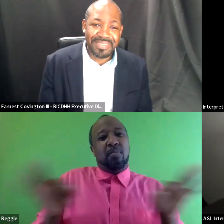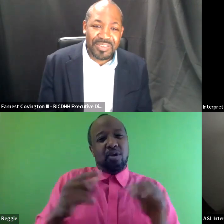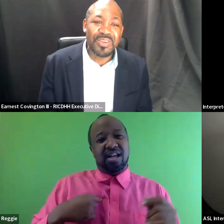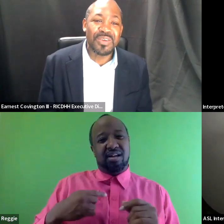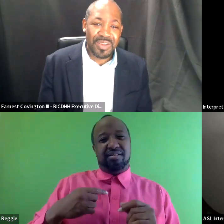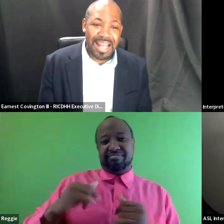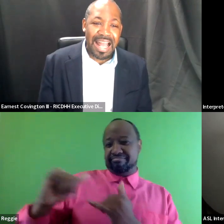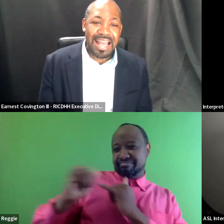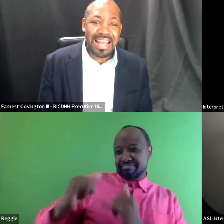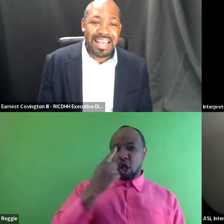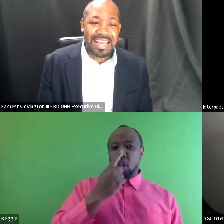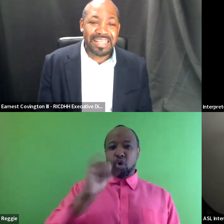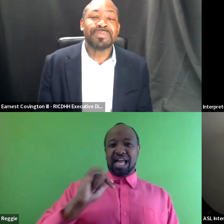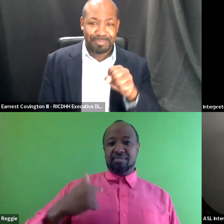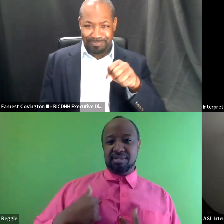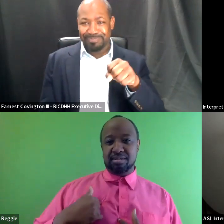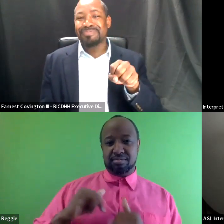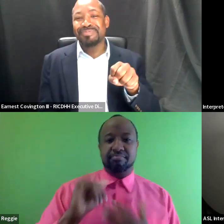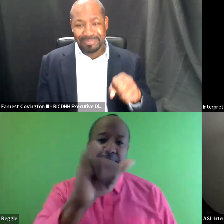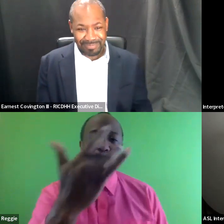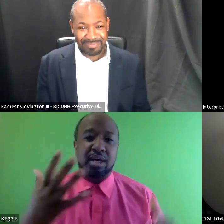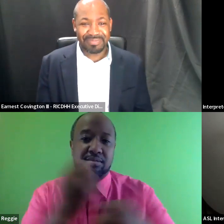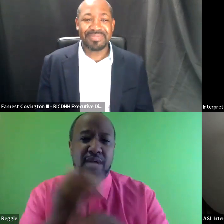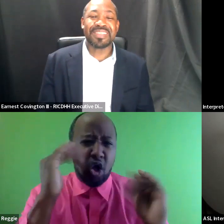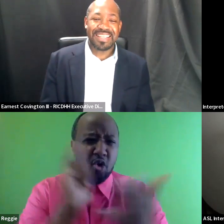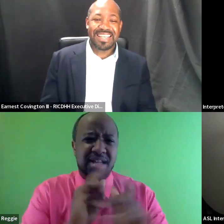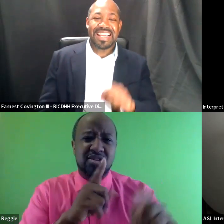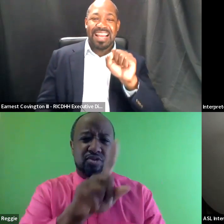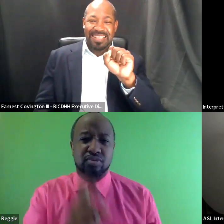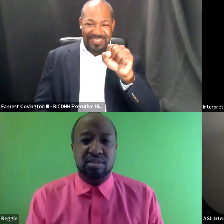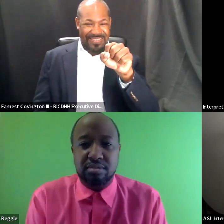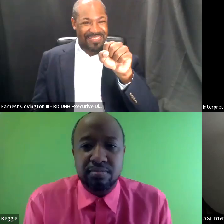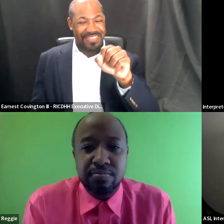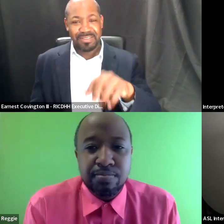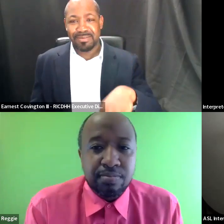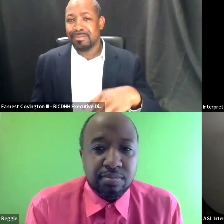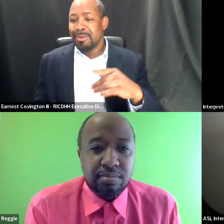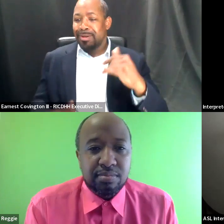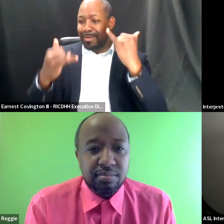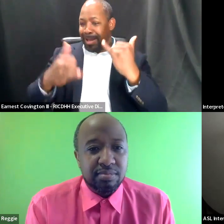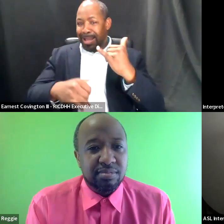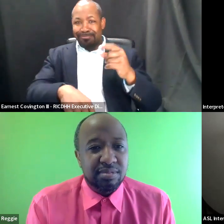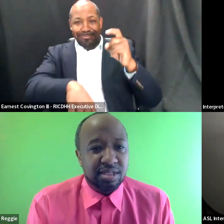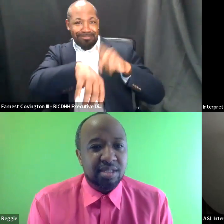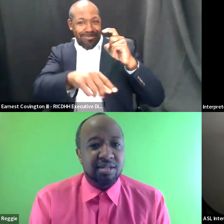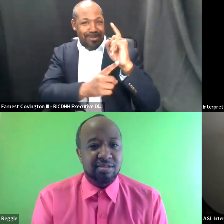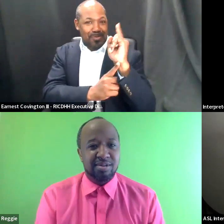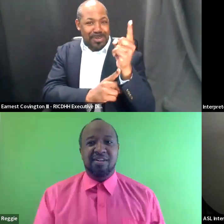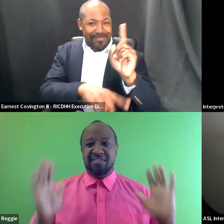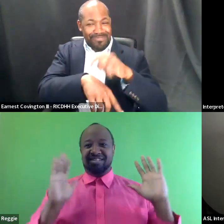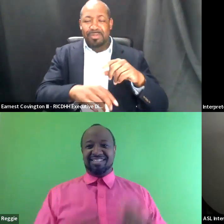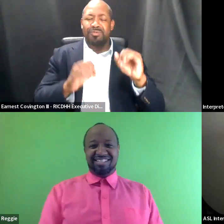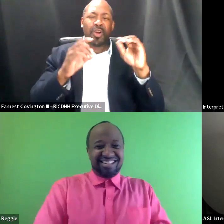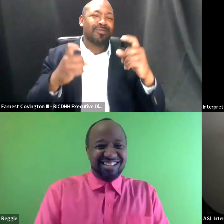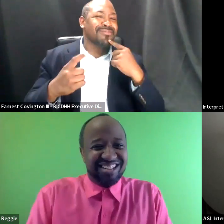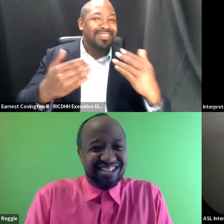Again. So it's important that students see people that look like themselves, so that we can